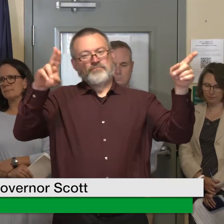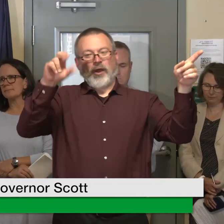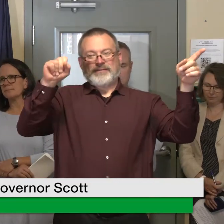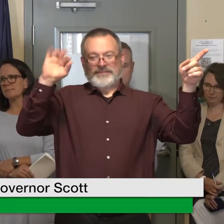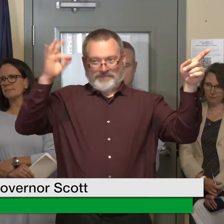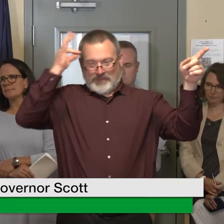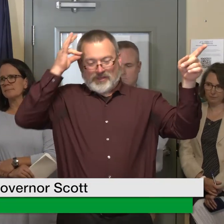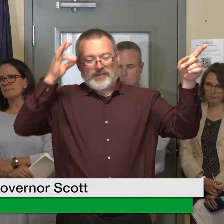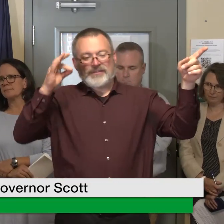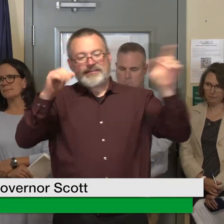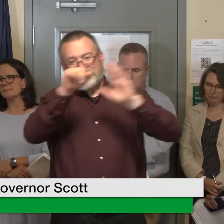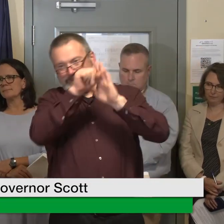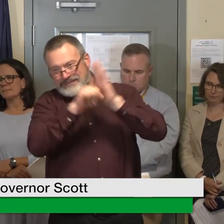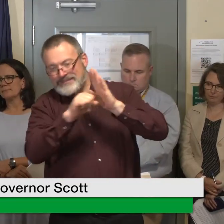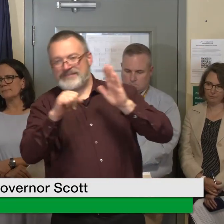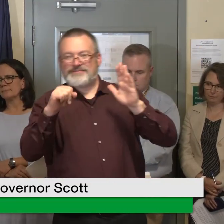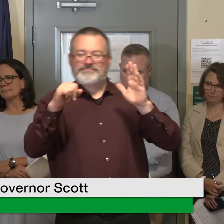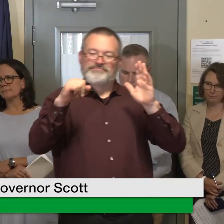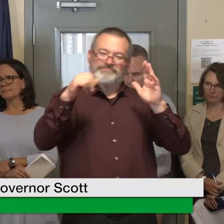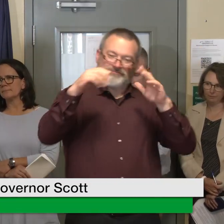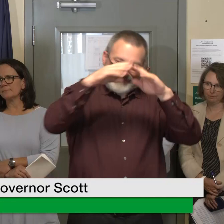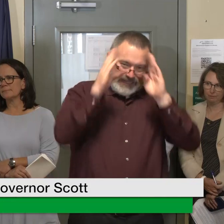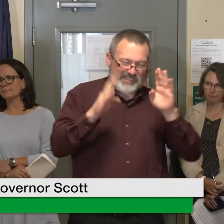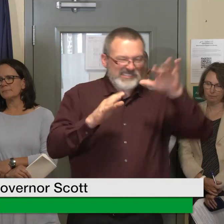as we've seen, Congress is